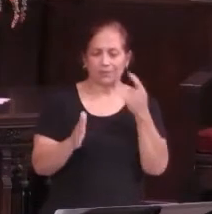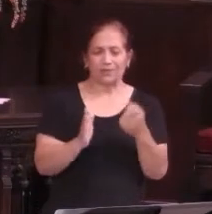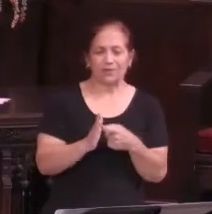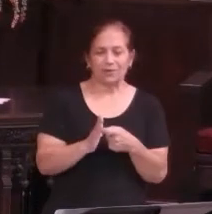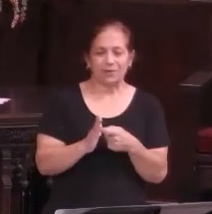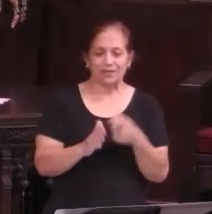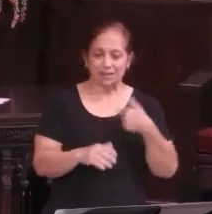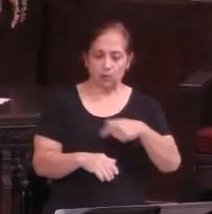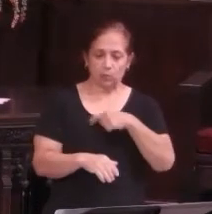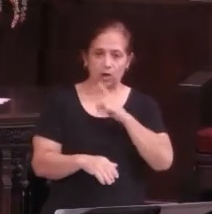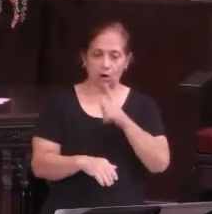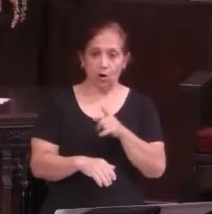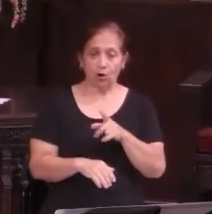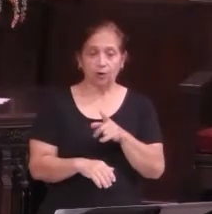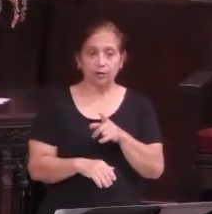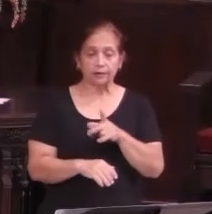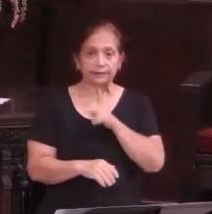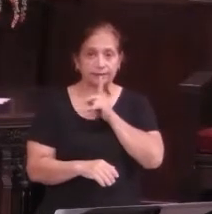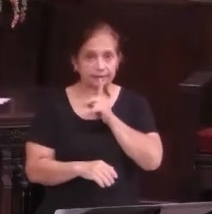that